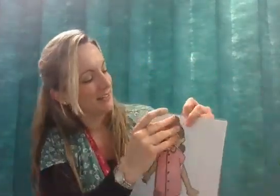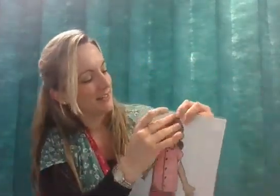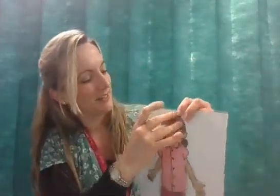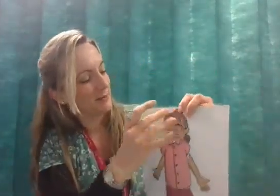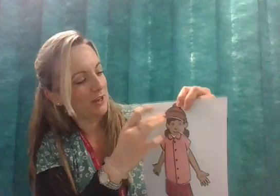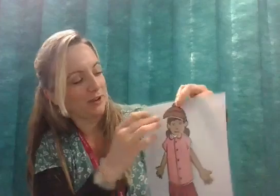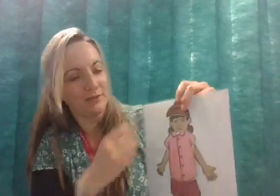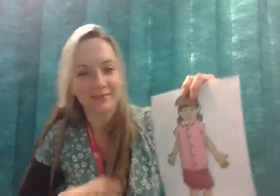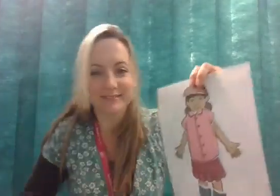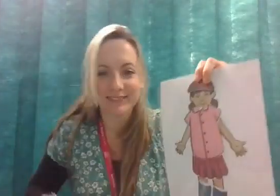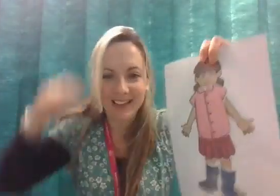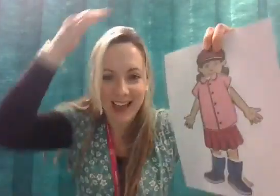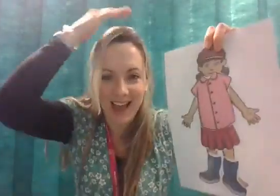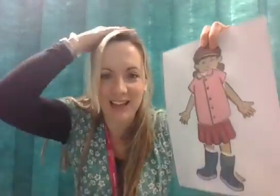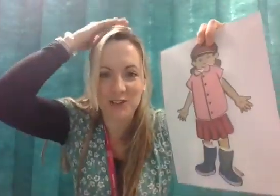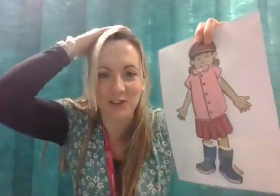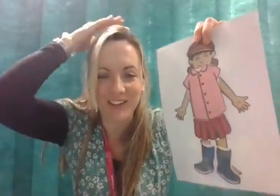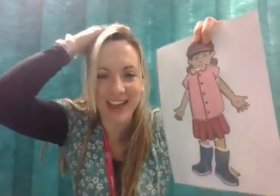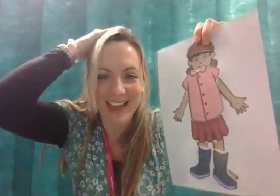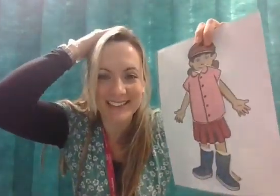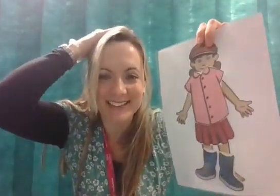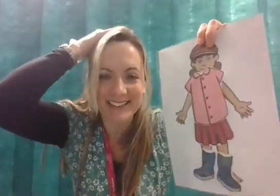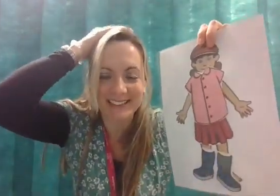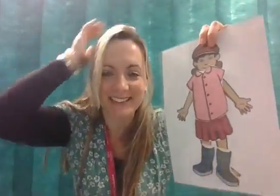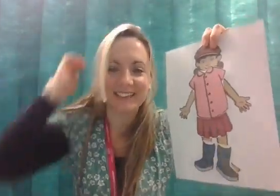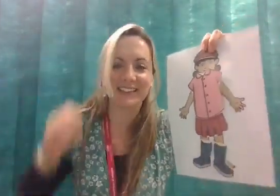there we go, hat on head,